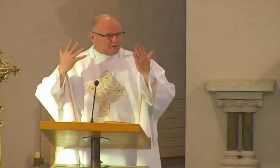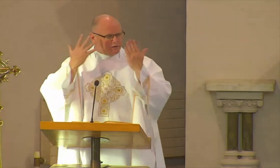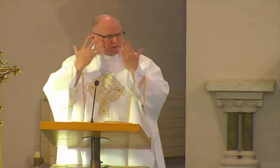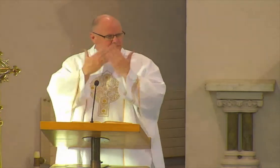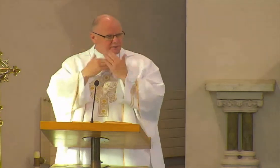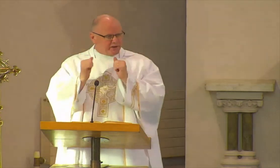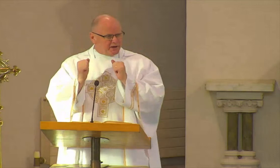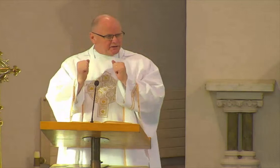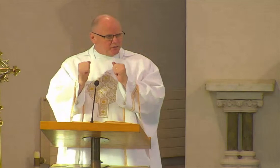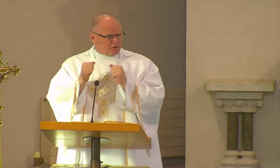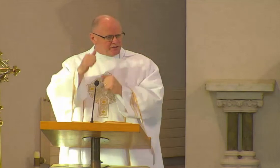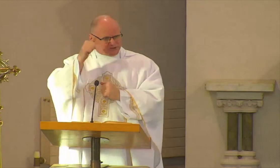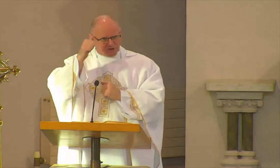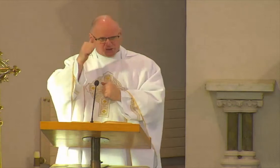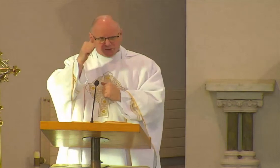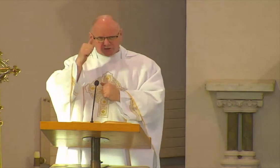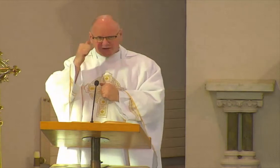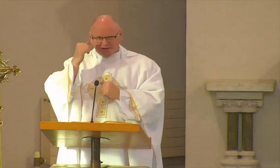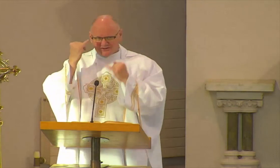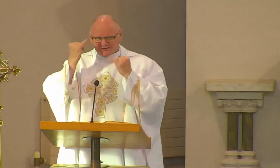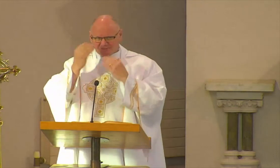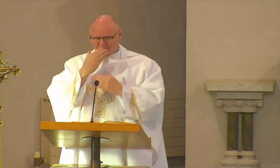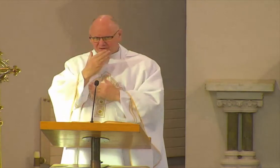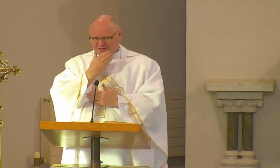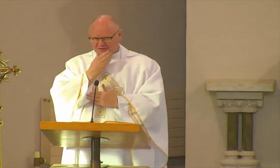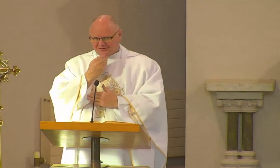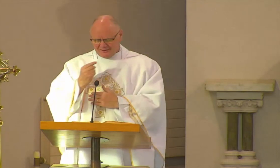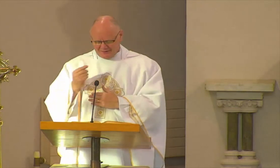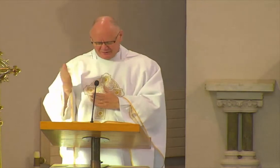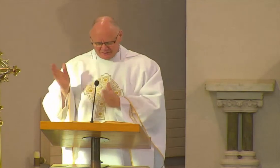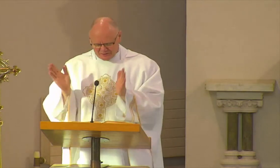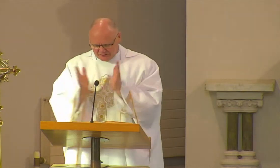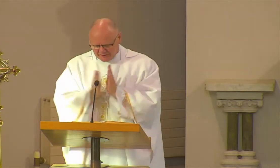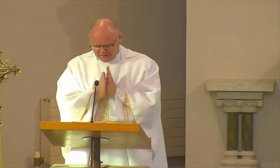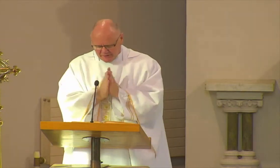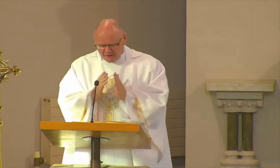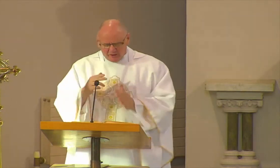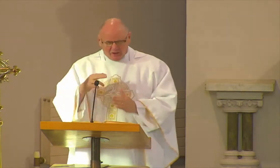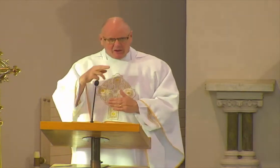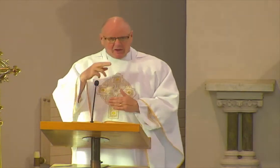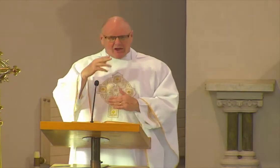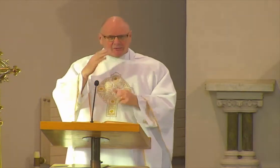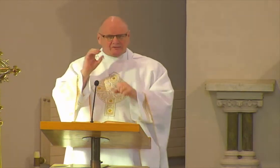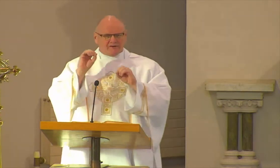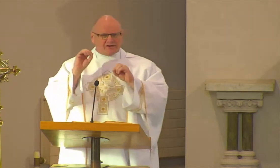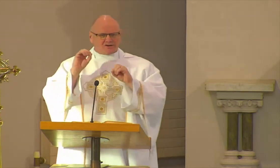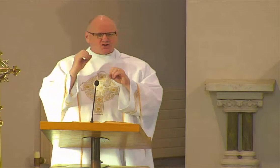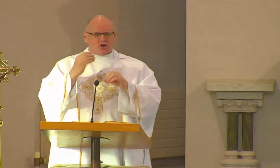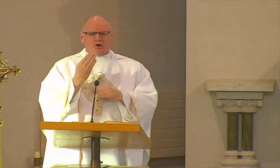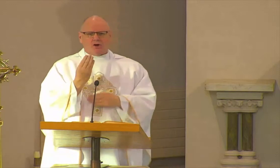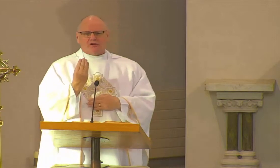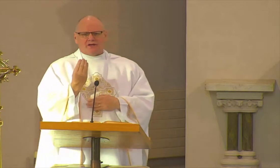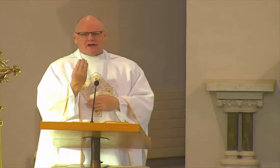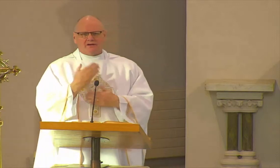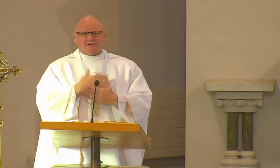This weekend, known as Good Shepherd Sunday, and we finish our